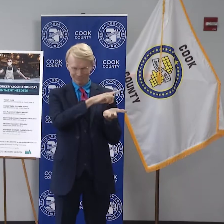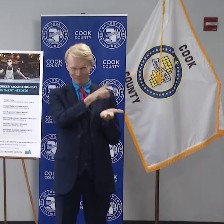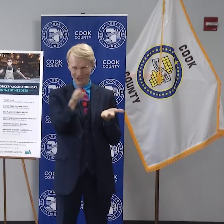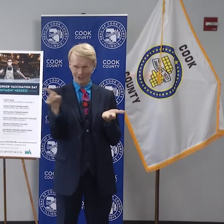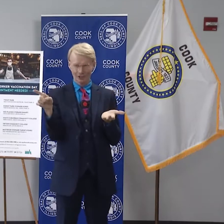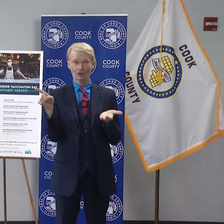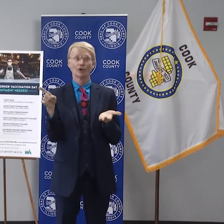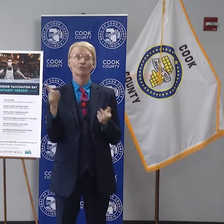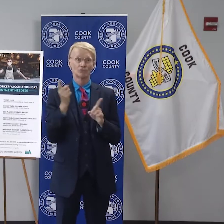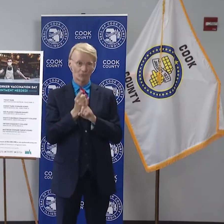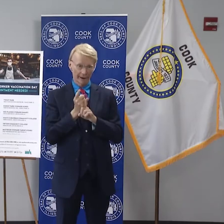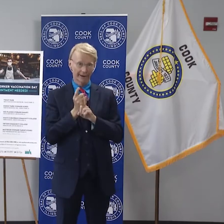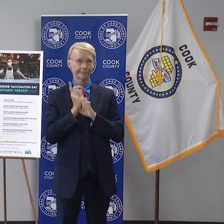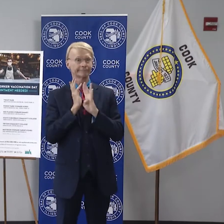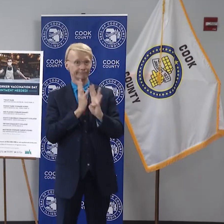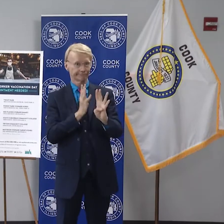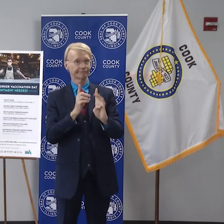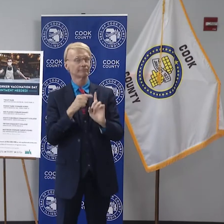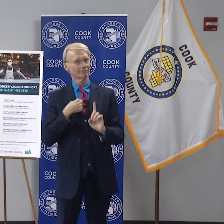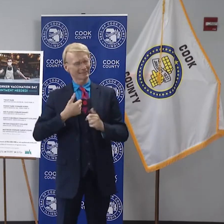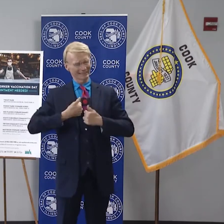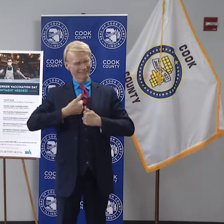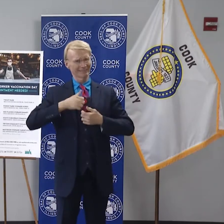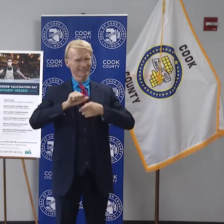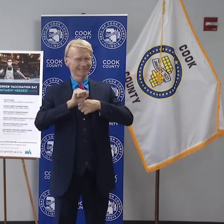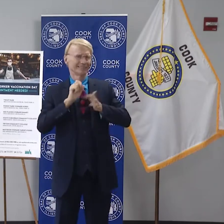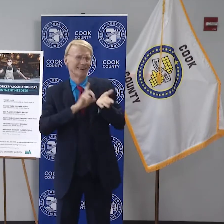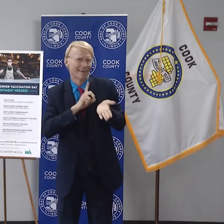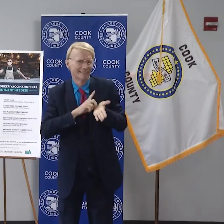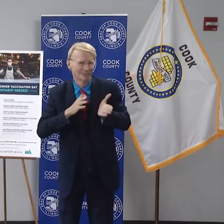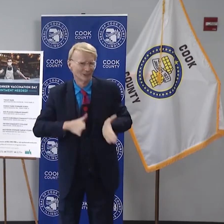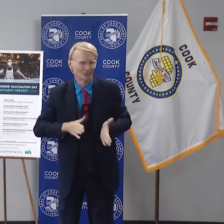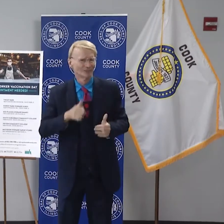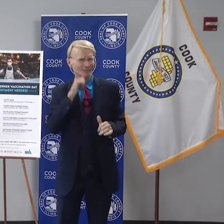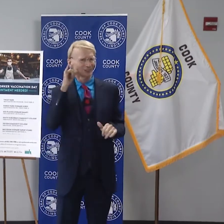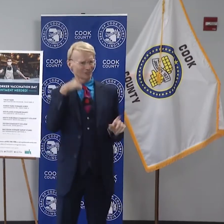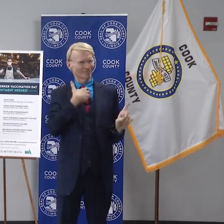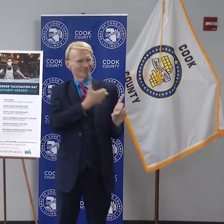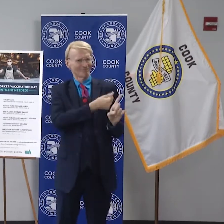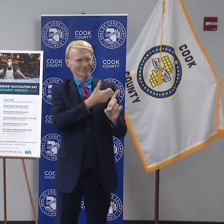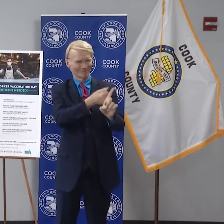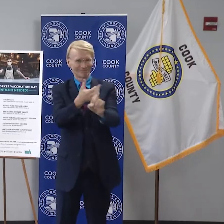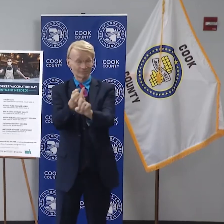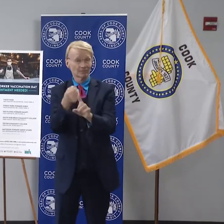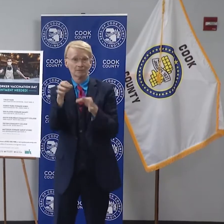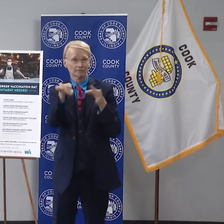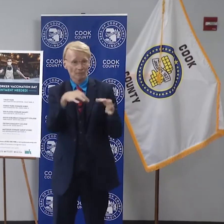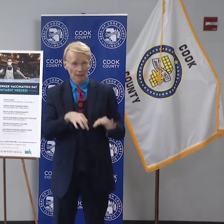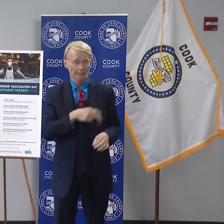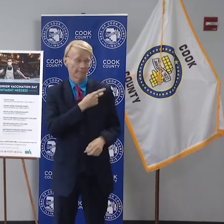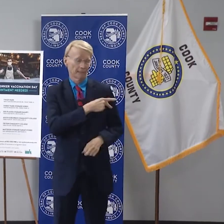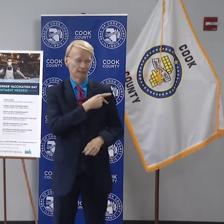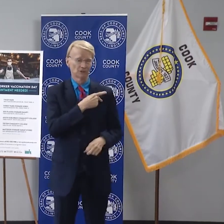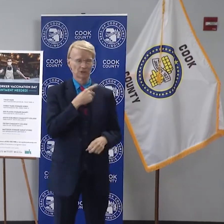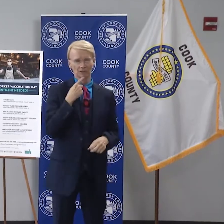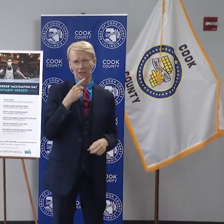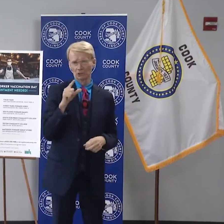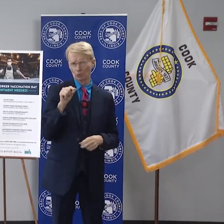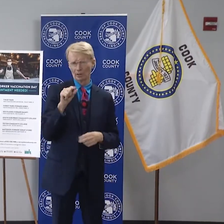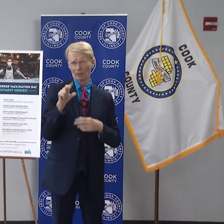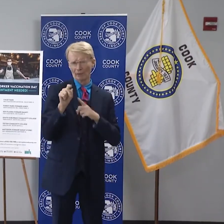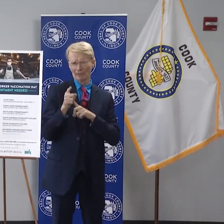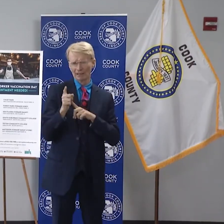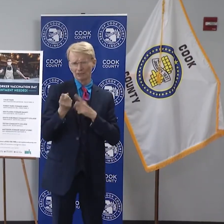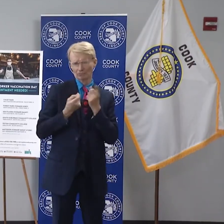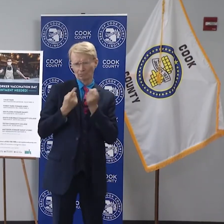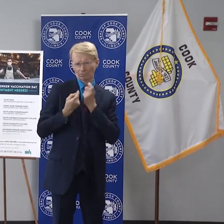this is their right step. As a practicing physician, yesterday in our offices when we're giving vaccine, each patient, a lot of the patients took 20-30 minutes of questions